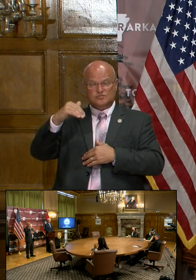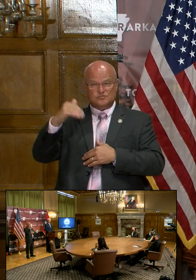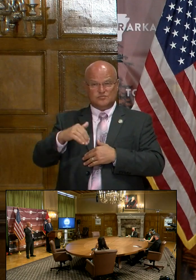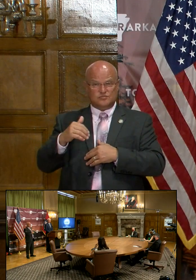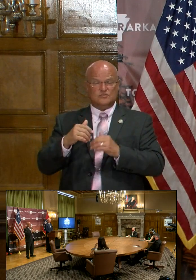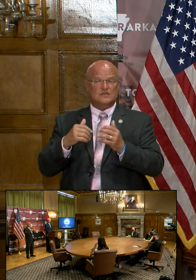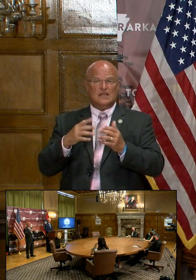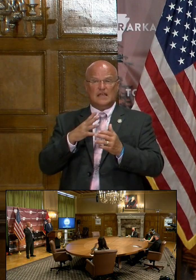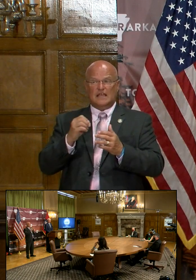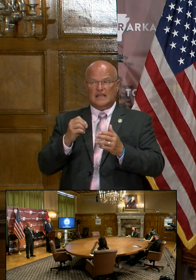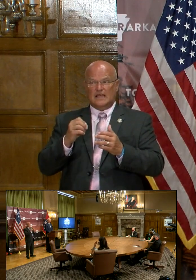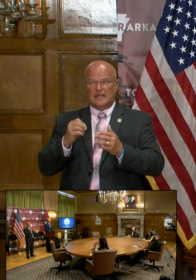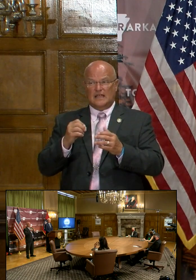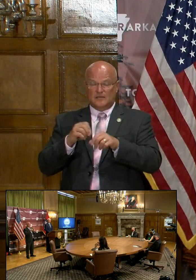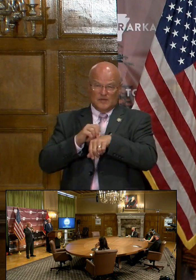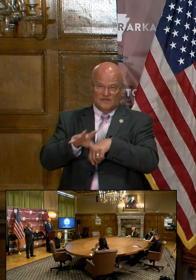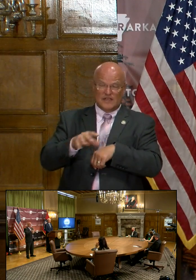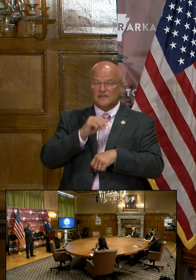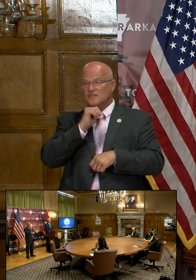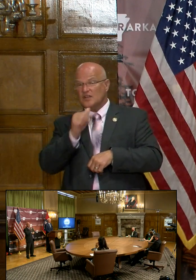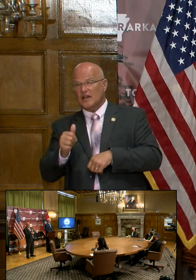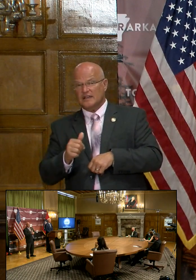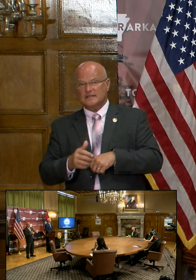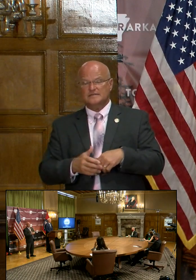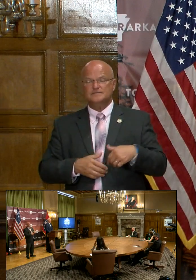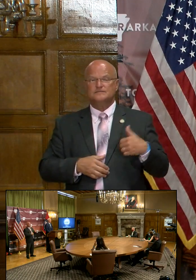mask mandate, if it's been effective or not?